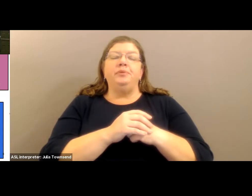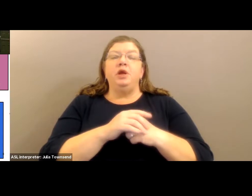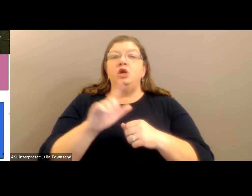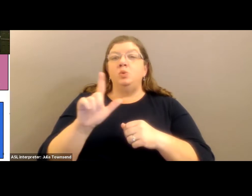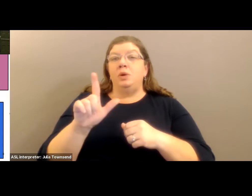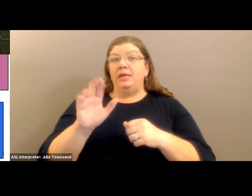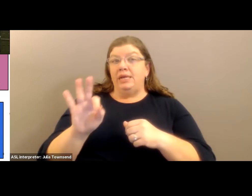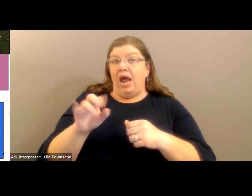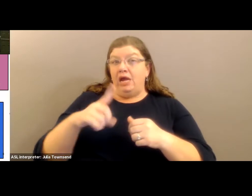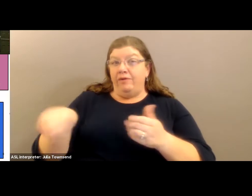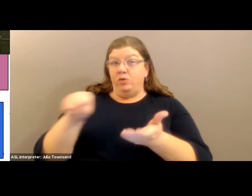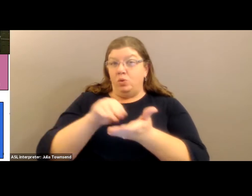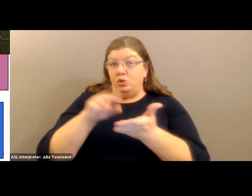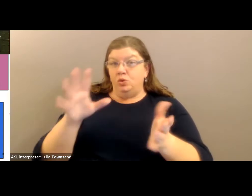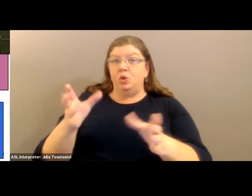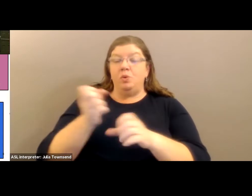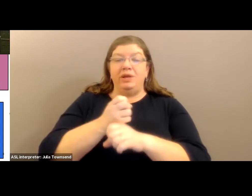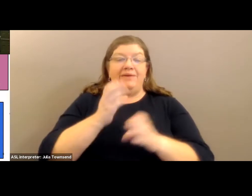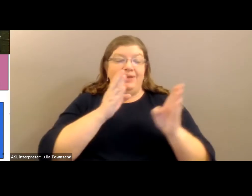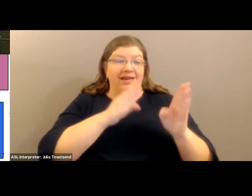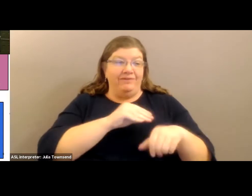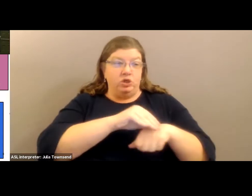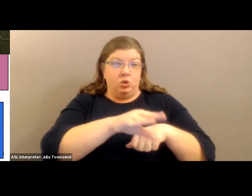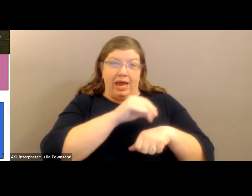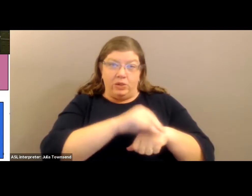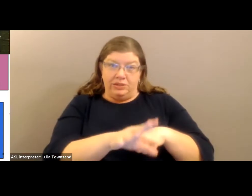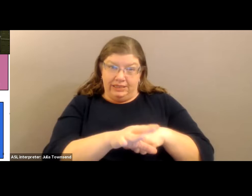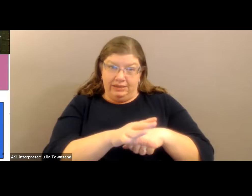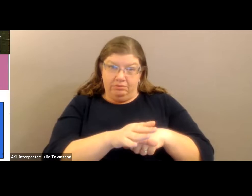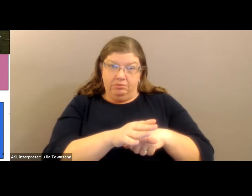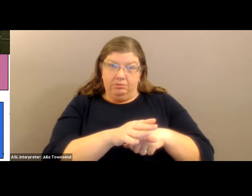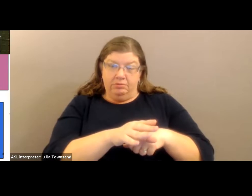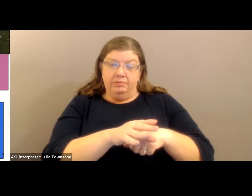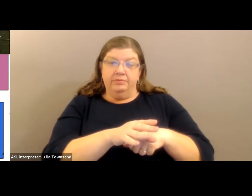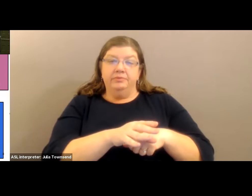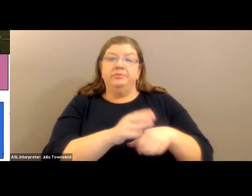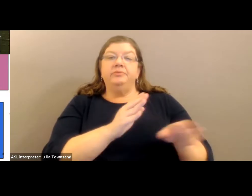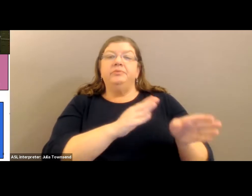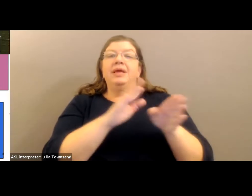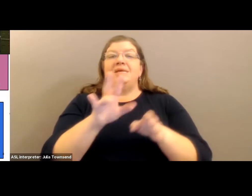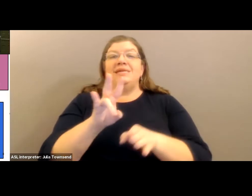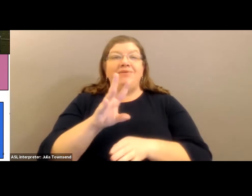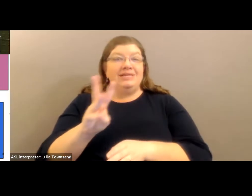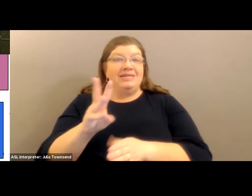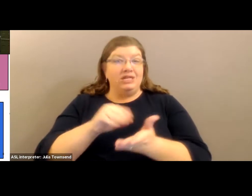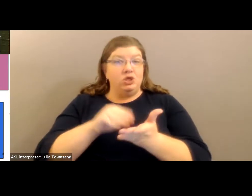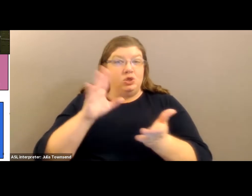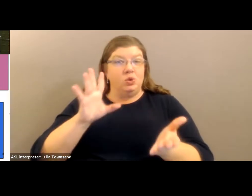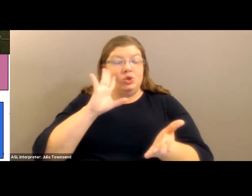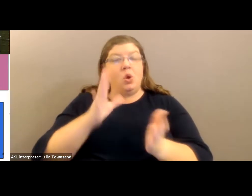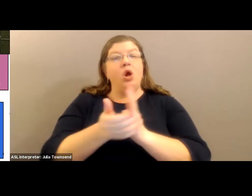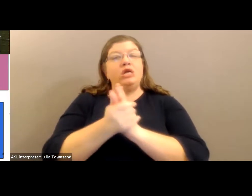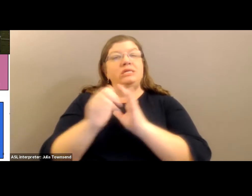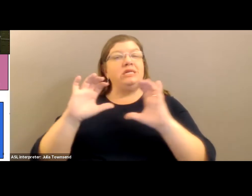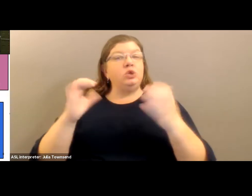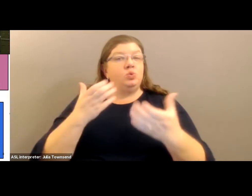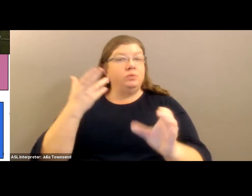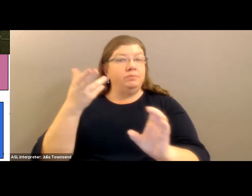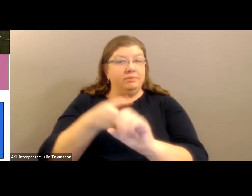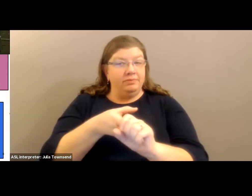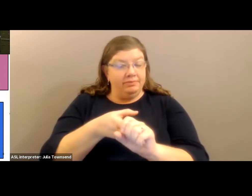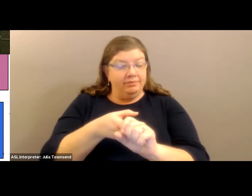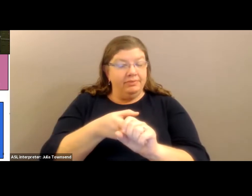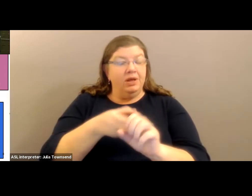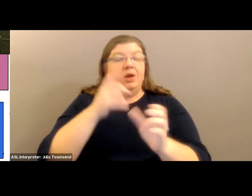29 of those students have received individual counseling. 76 of those students are in skills groups. And you'll see